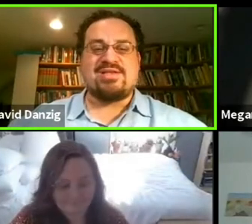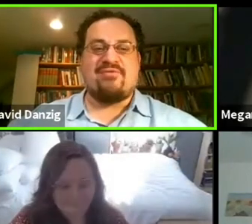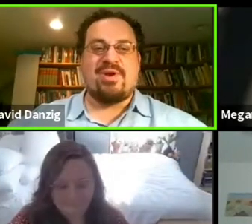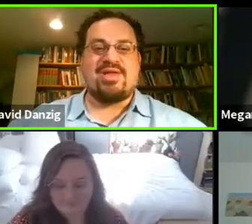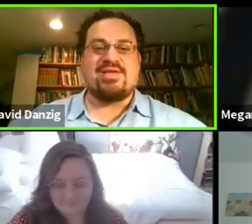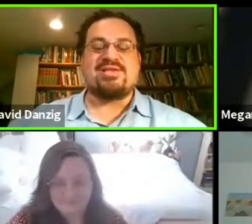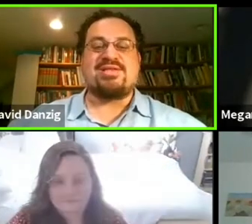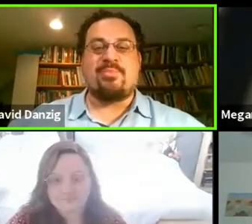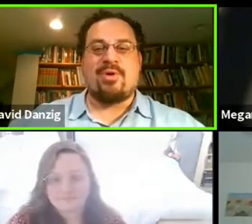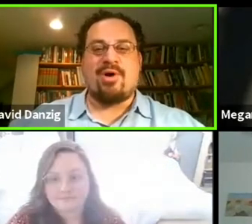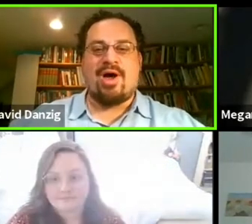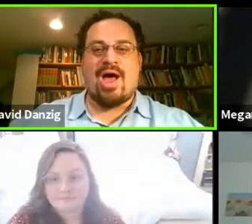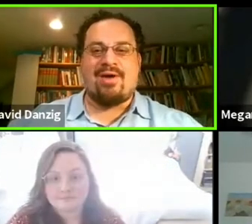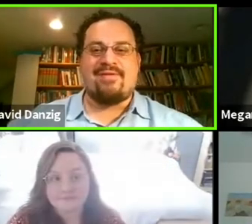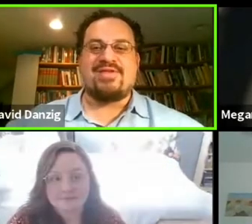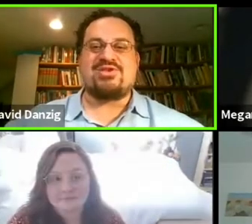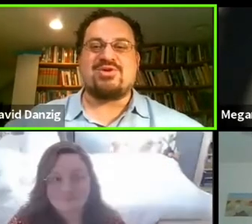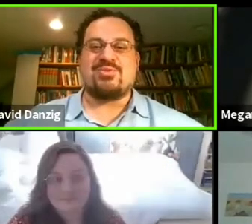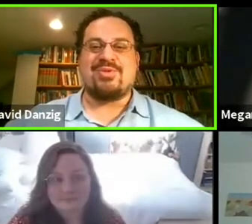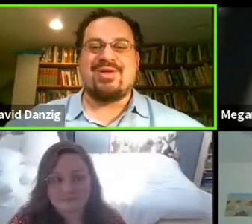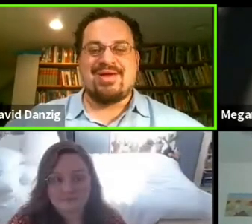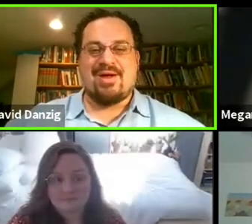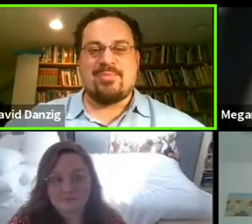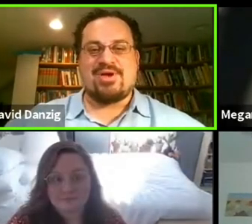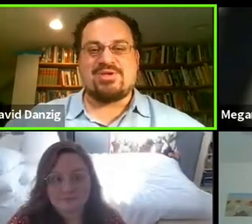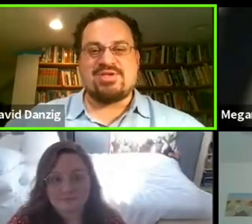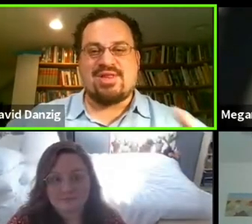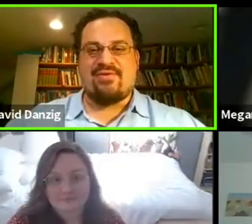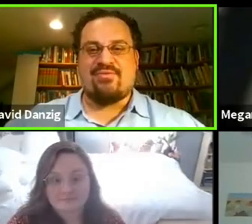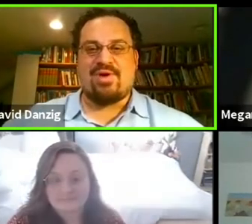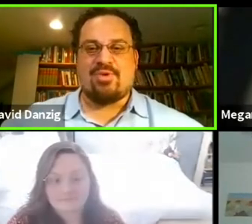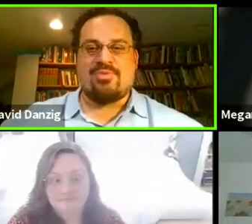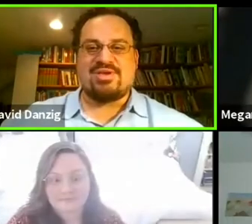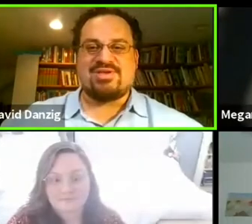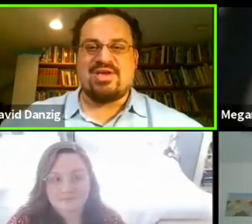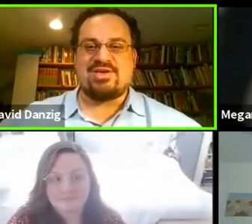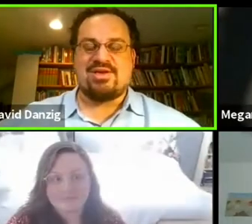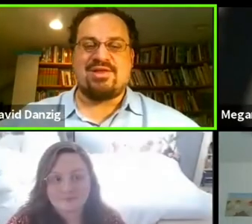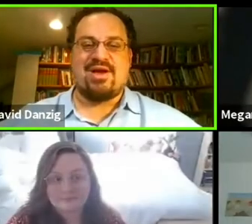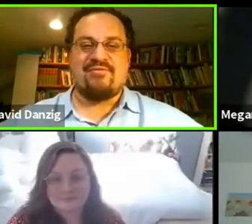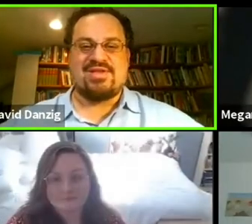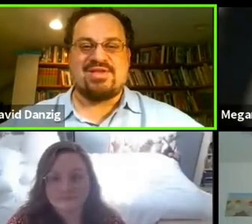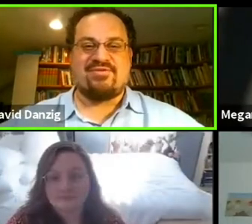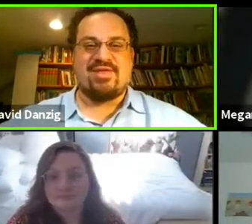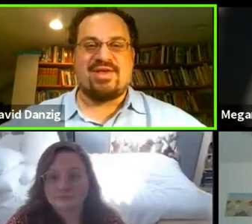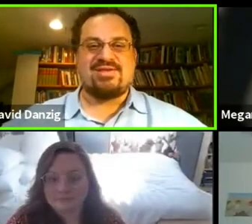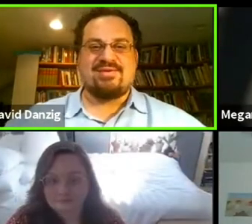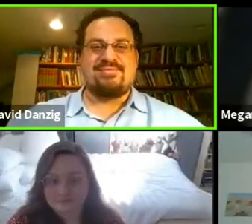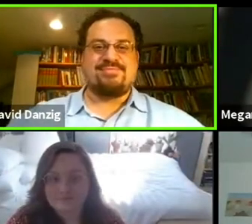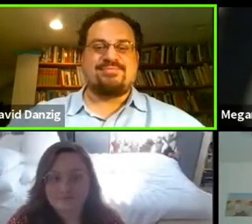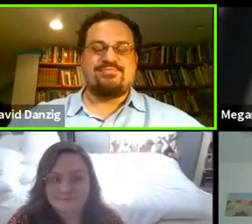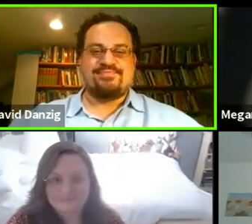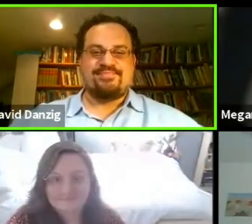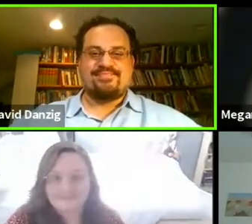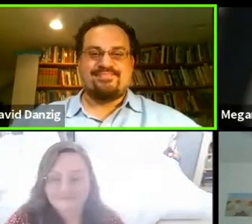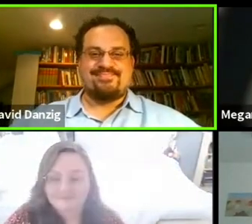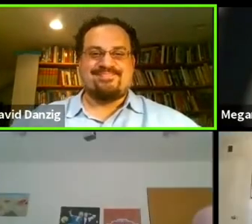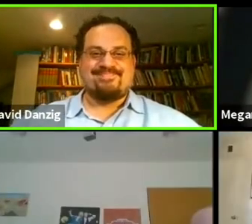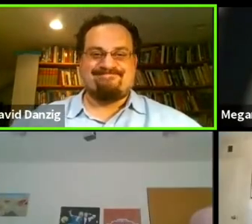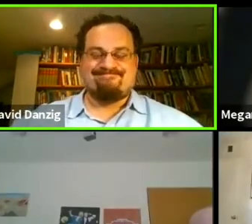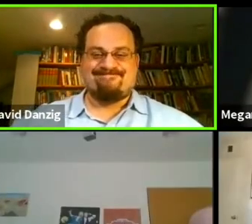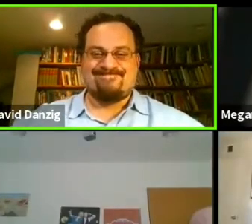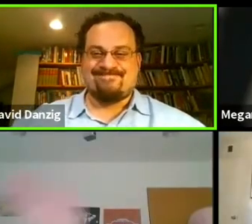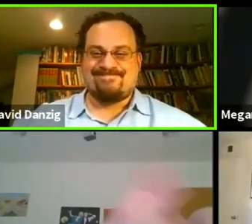going to ask everybody to step out of the Zoom because we still have one more presentation in the conference after this.